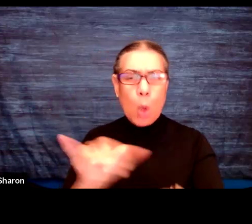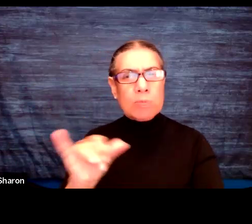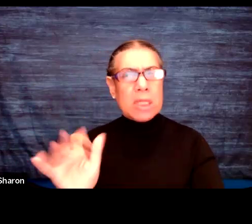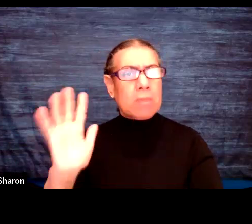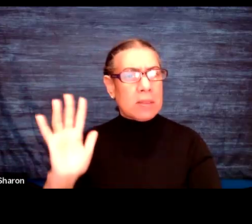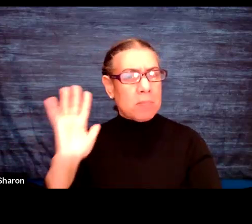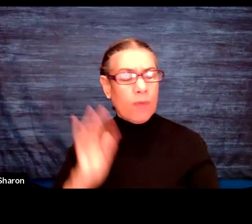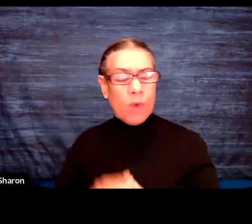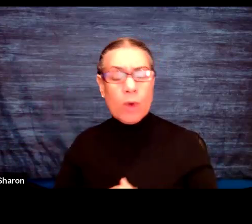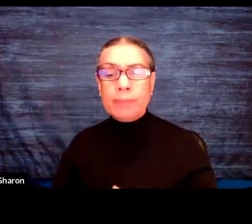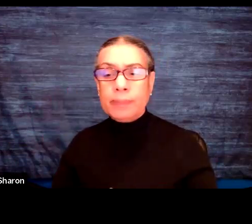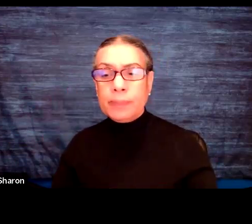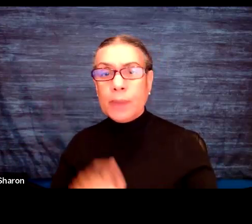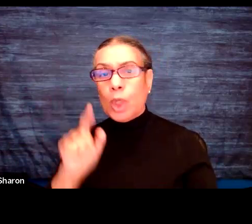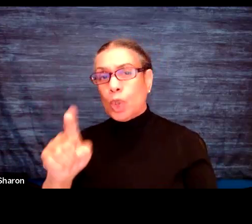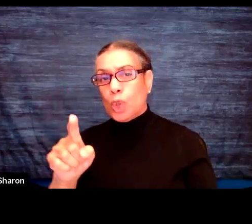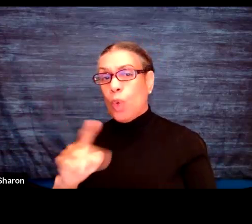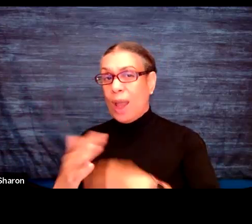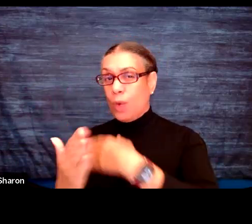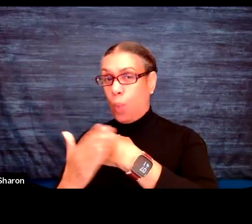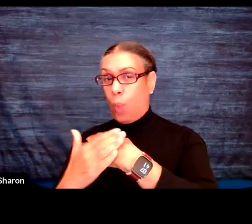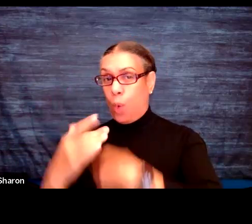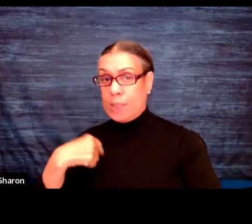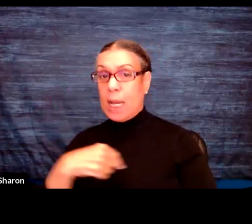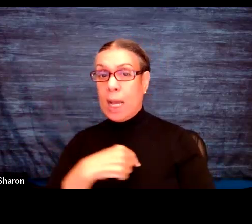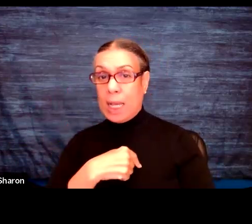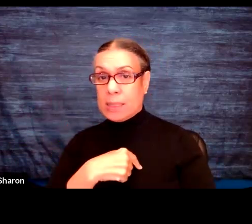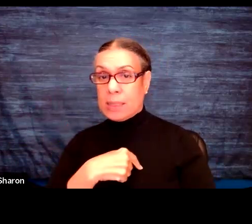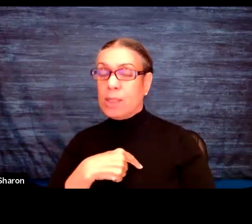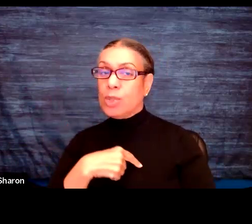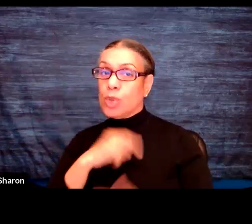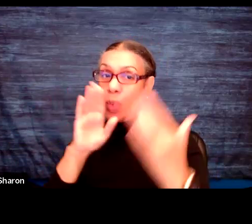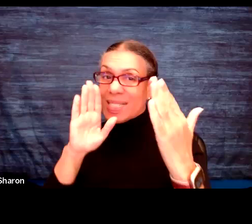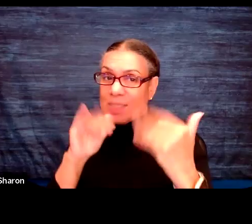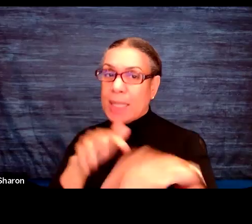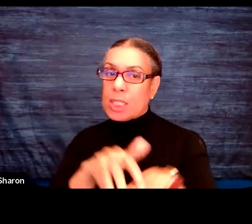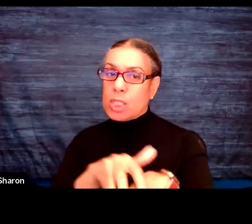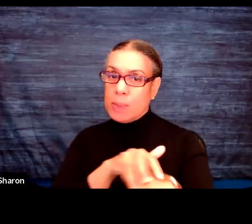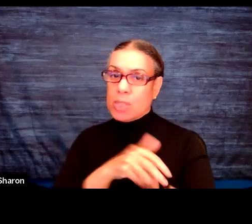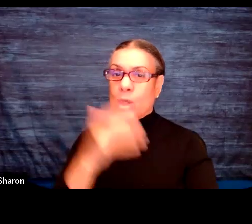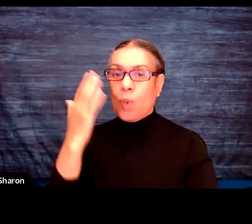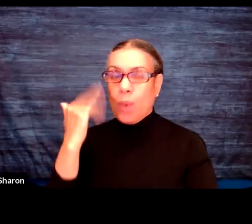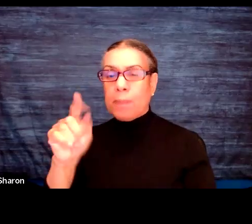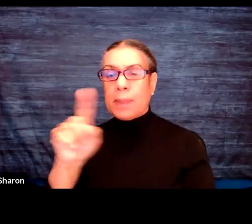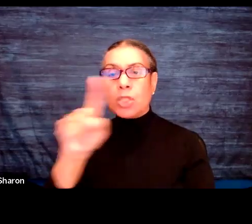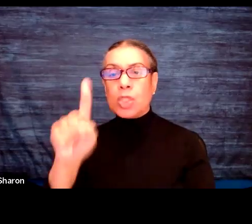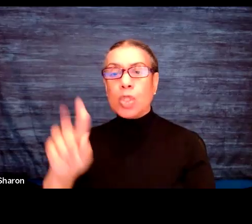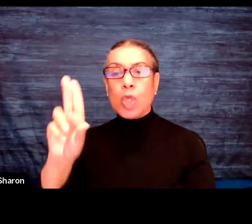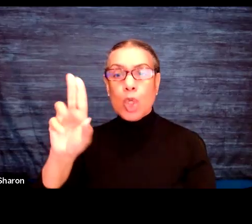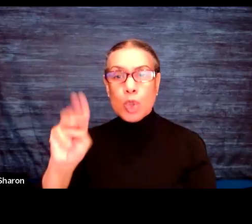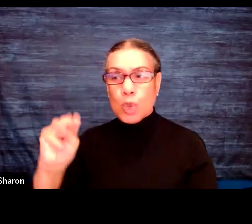years. You had cautioned us at the beginning that to anticipate that, particularly because of the Zoom app being